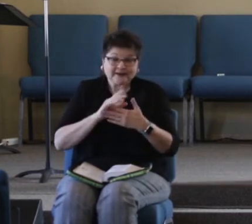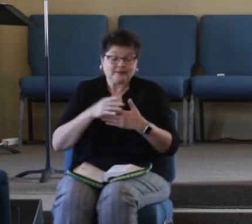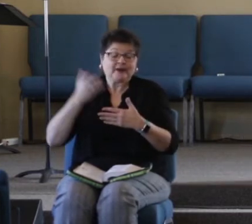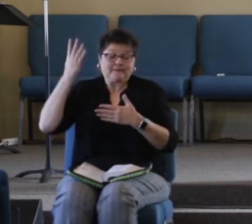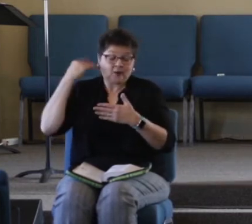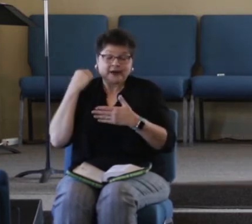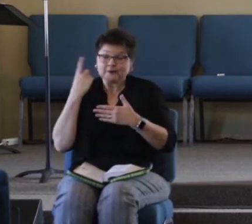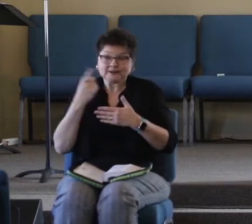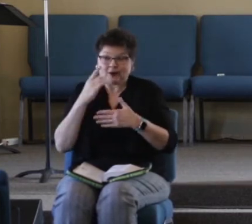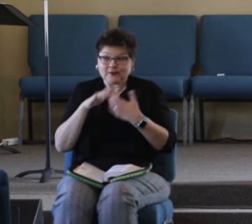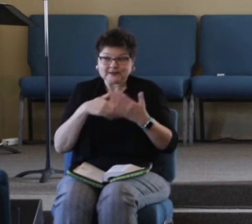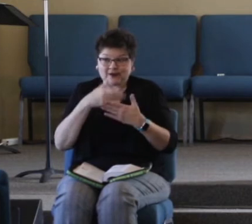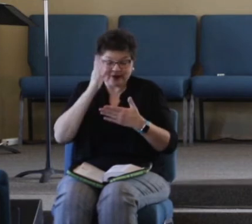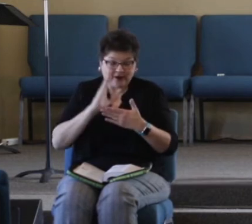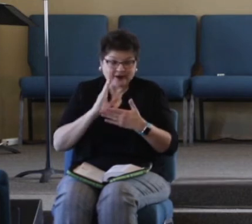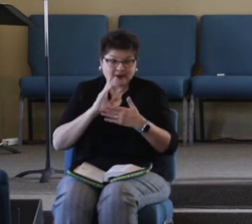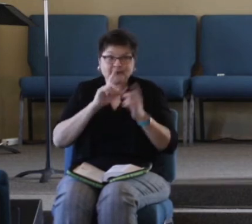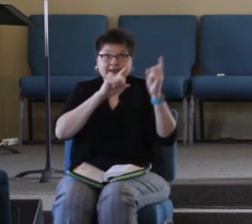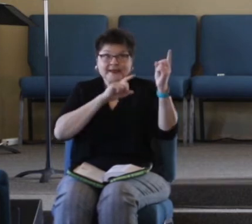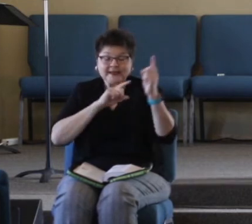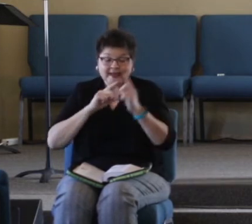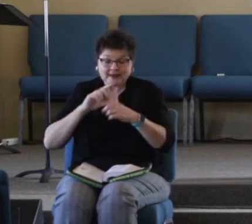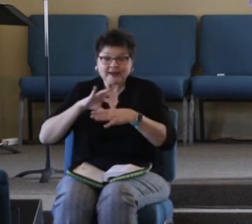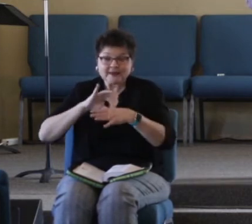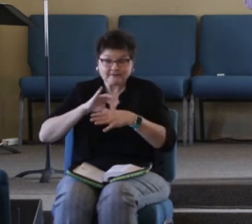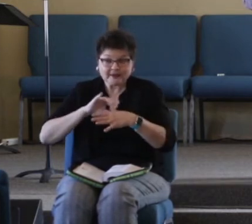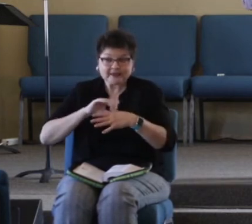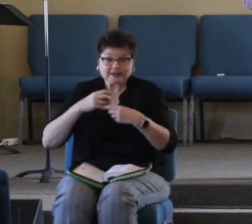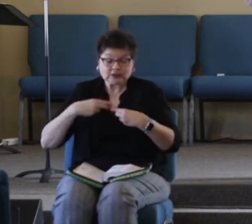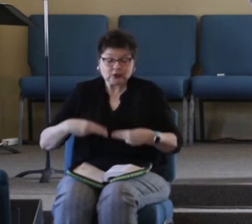came in the flesh as an example for us